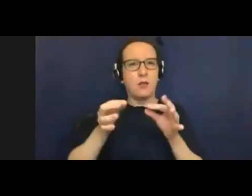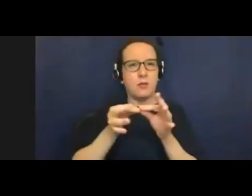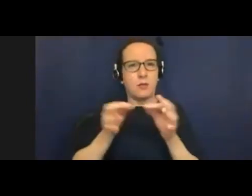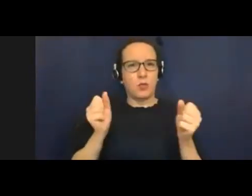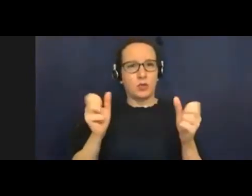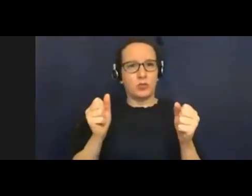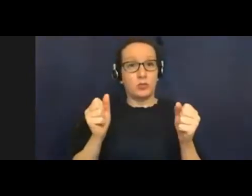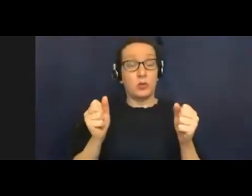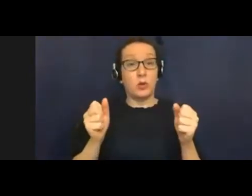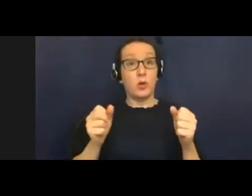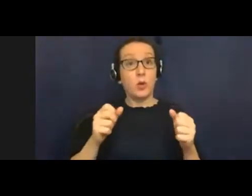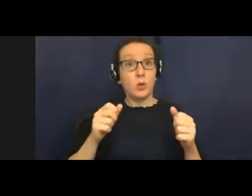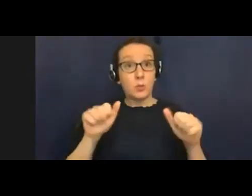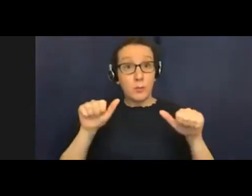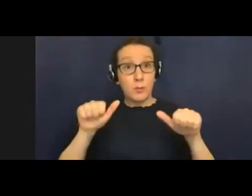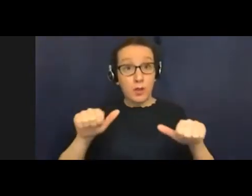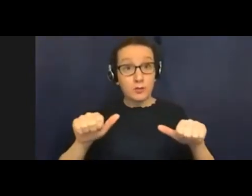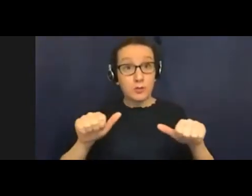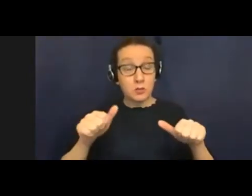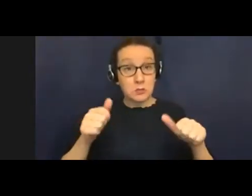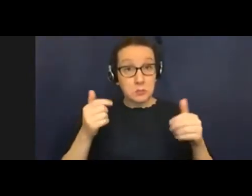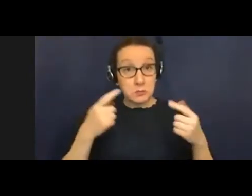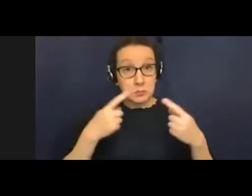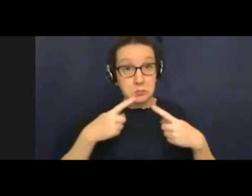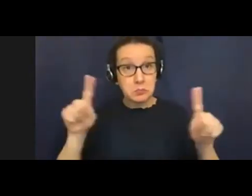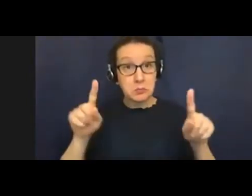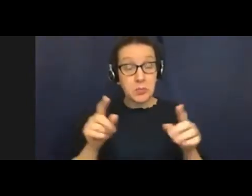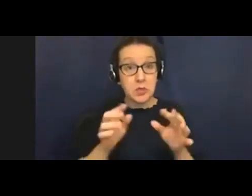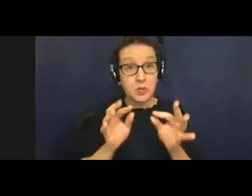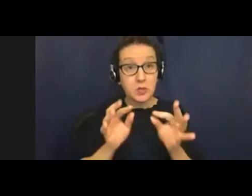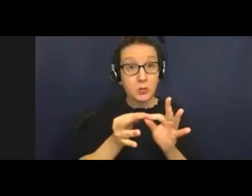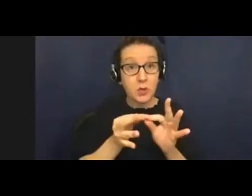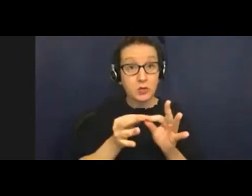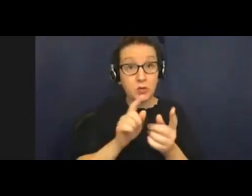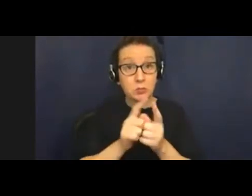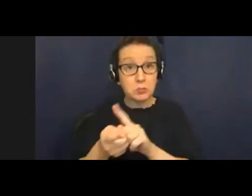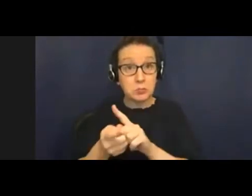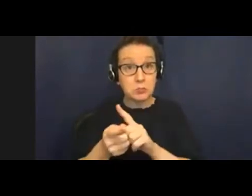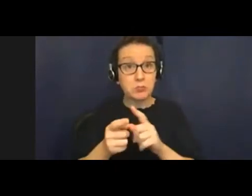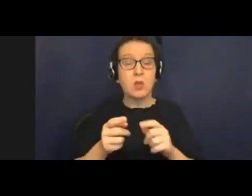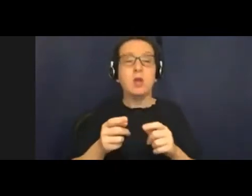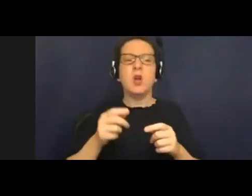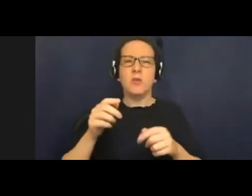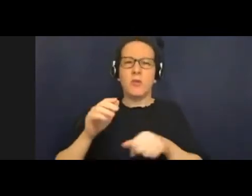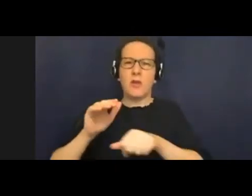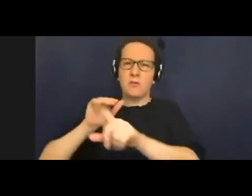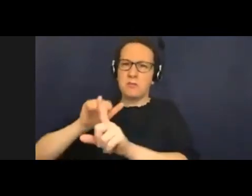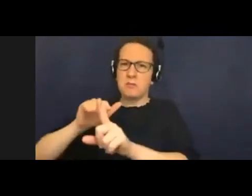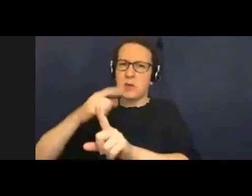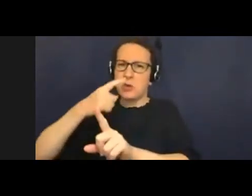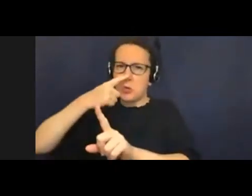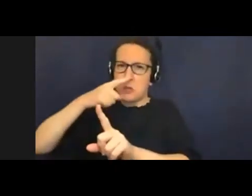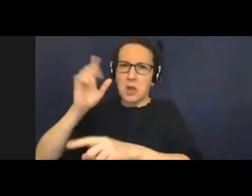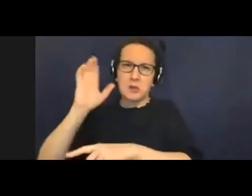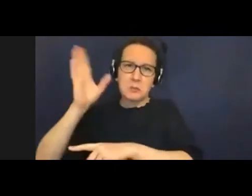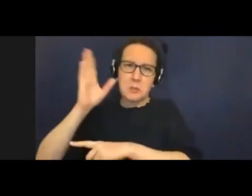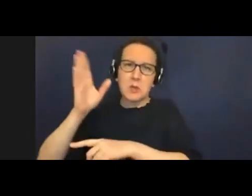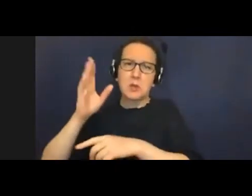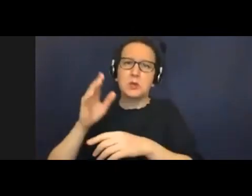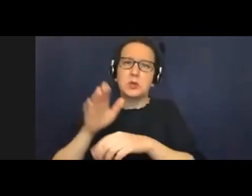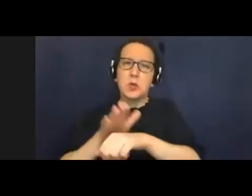our panelists to speak slowly, and you will notice me